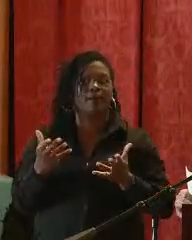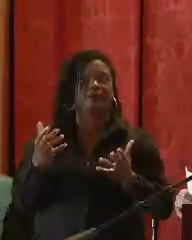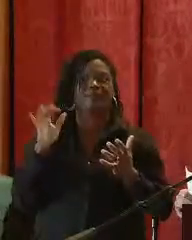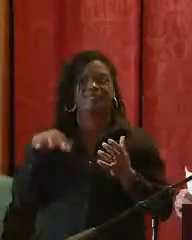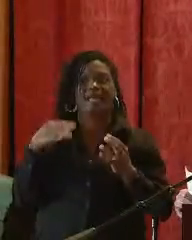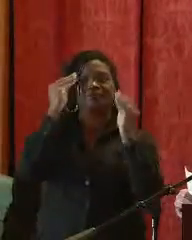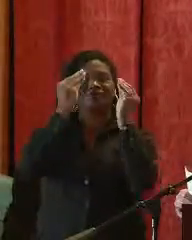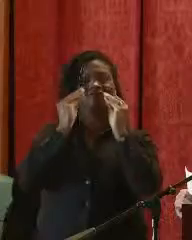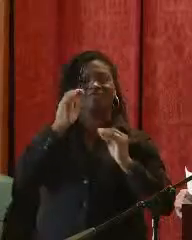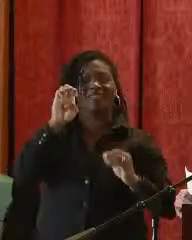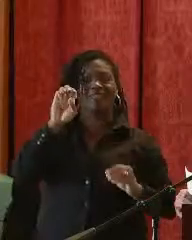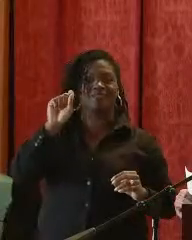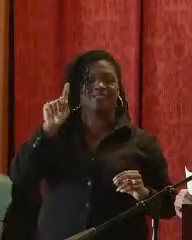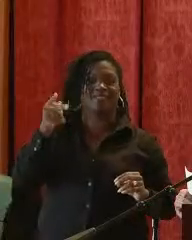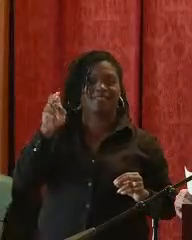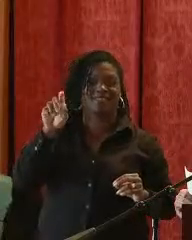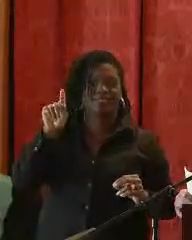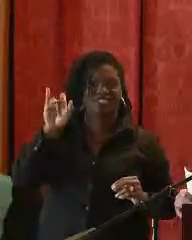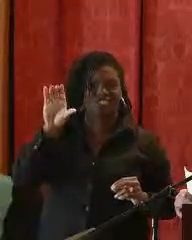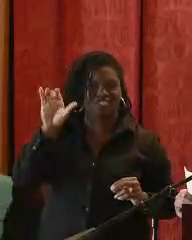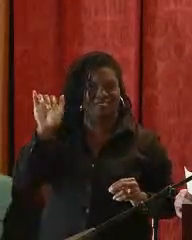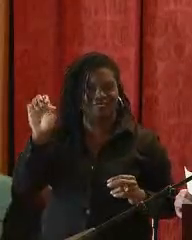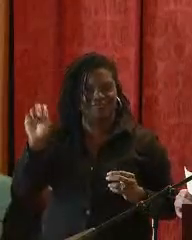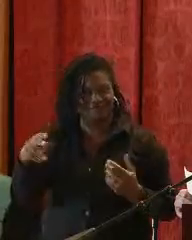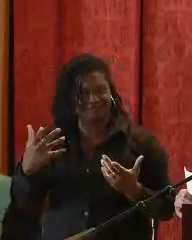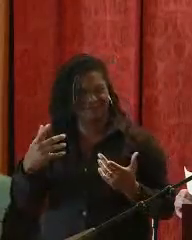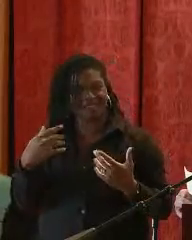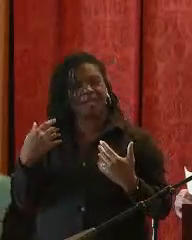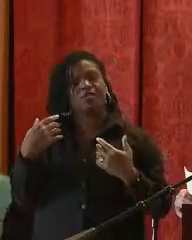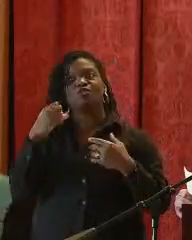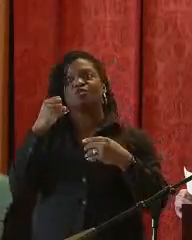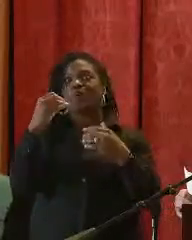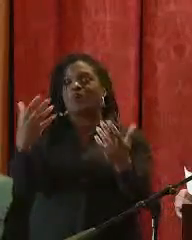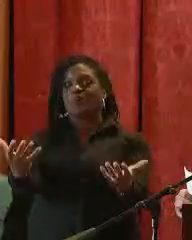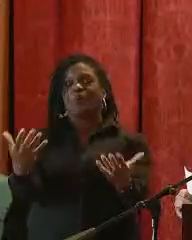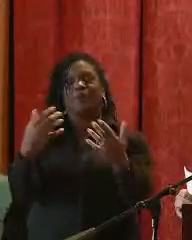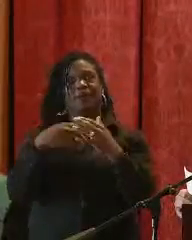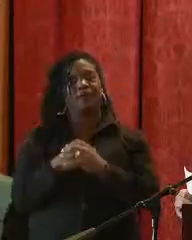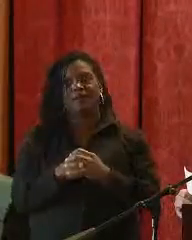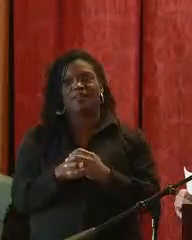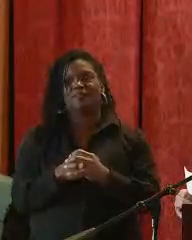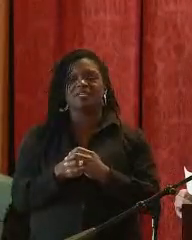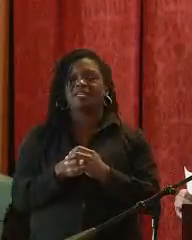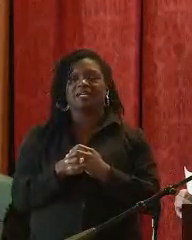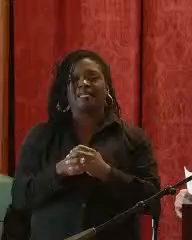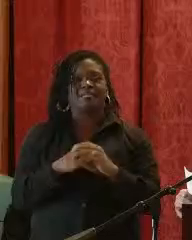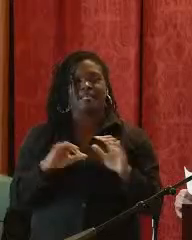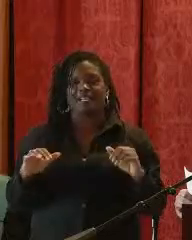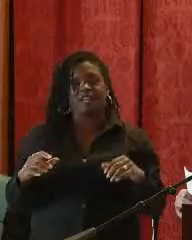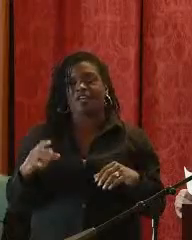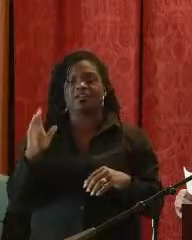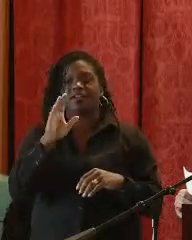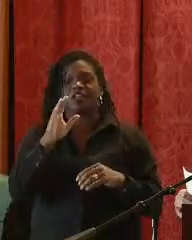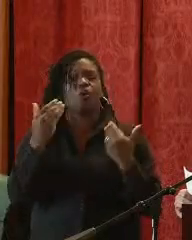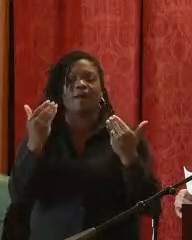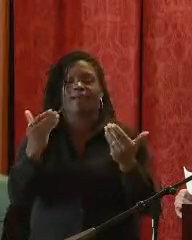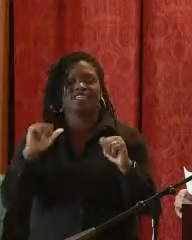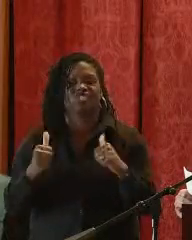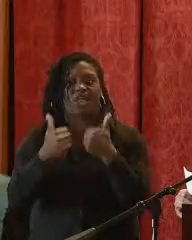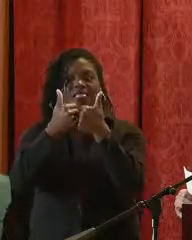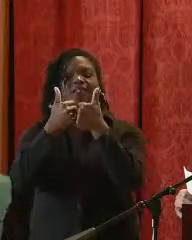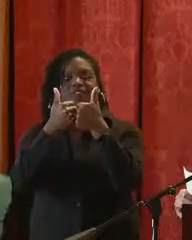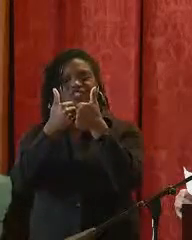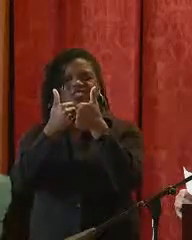matter how difficult the situation, try to get through it, because you don't know what's going to be at the end of you enduring